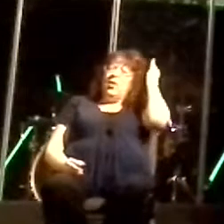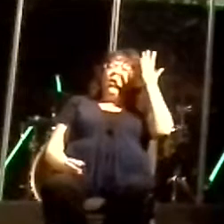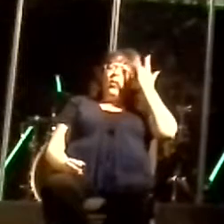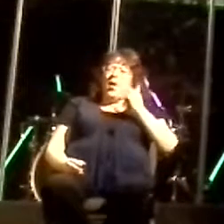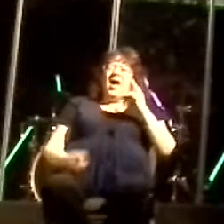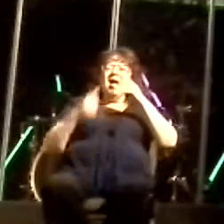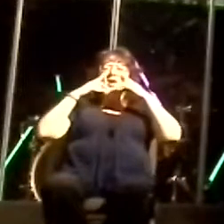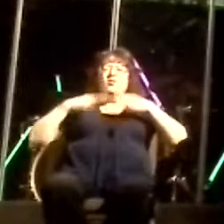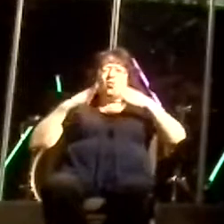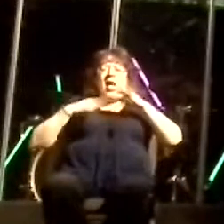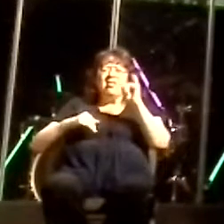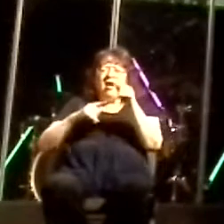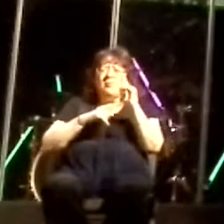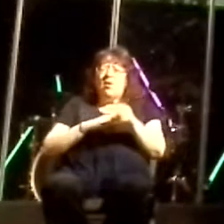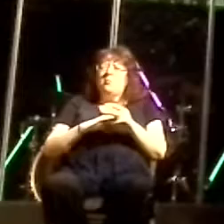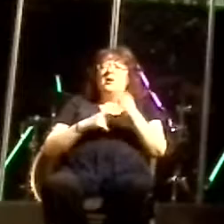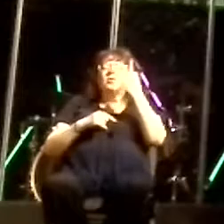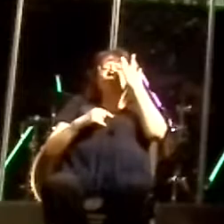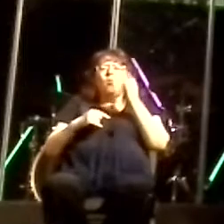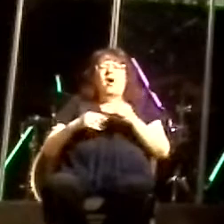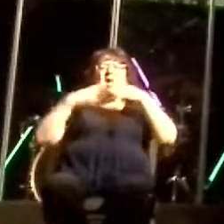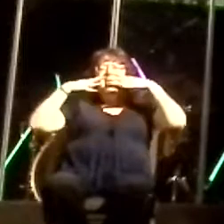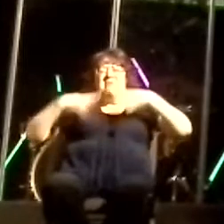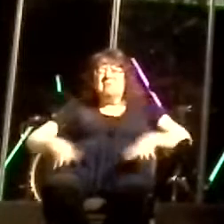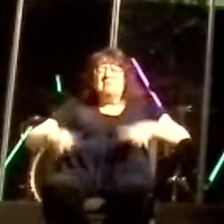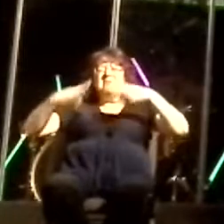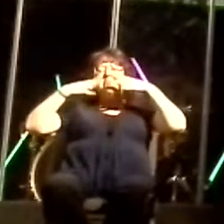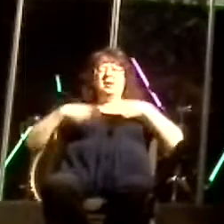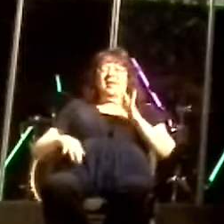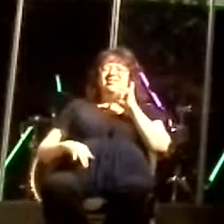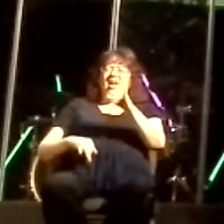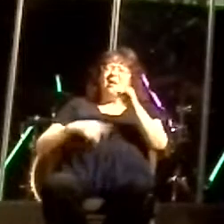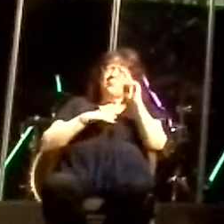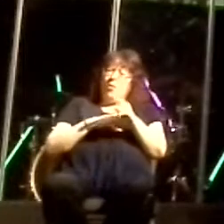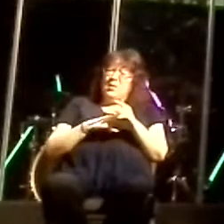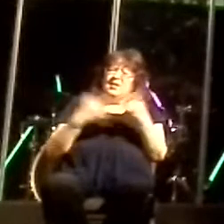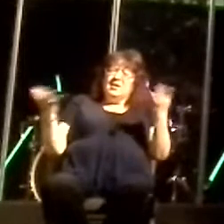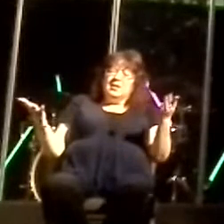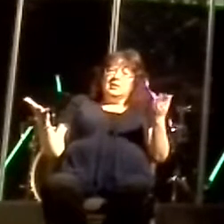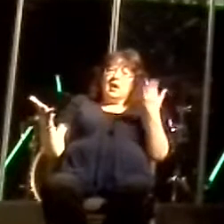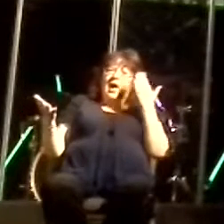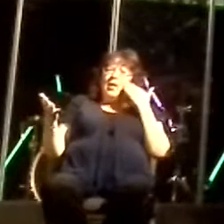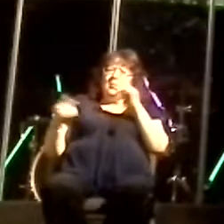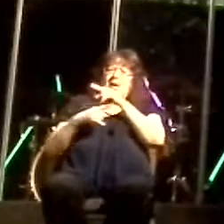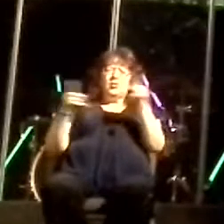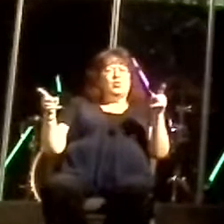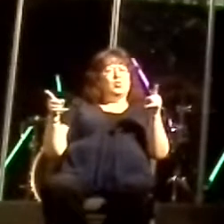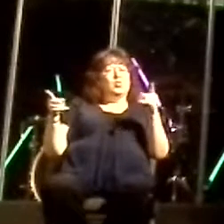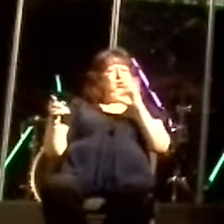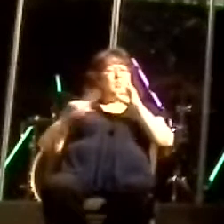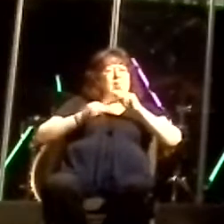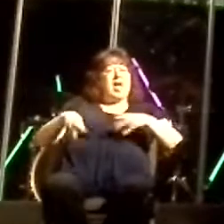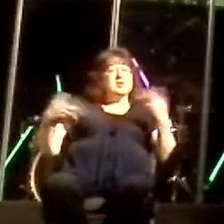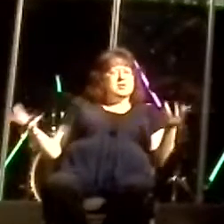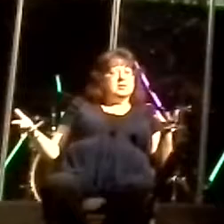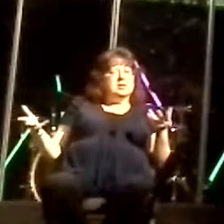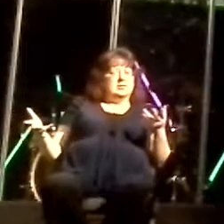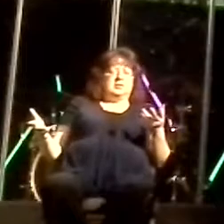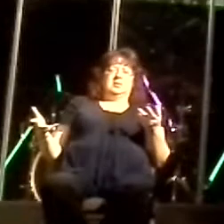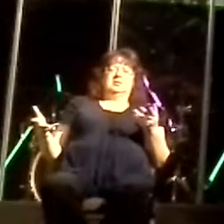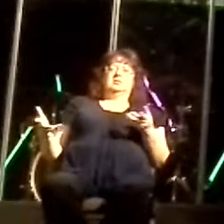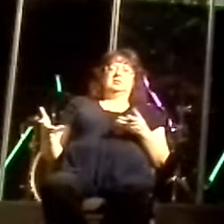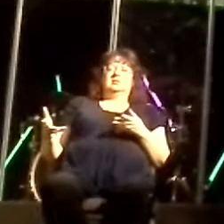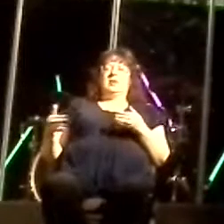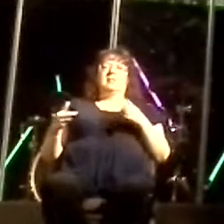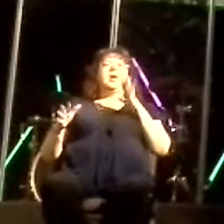Why would he cry in that moment? Why would he weep in that moment? I mean, I don't know about you, but what would your reaction be? Maybe you would speak